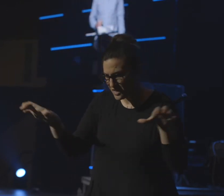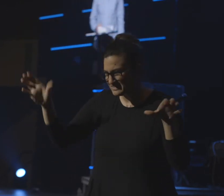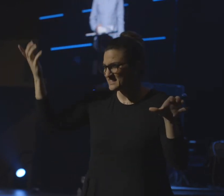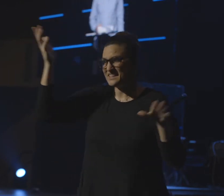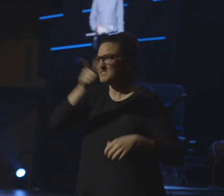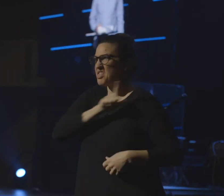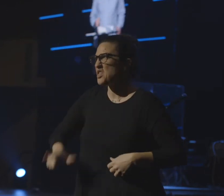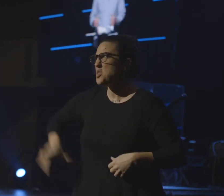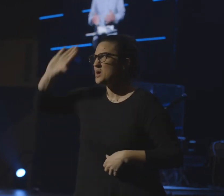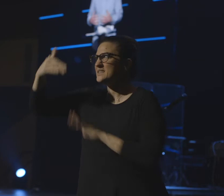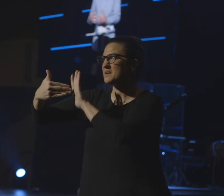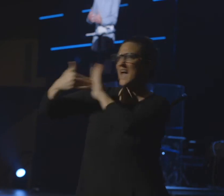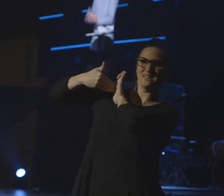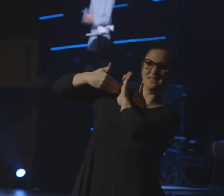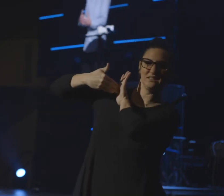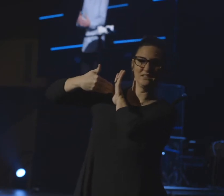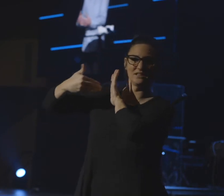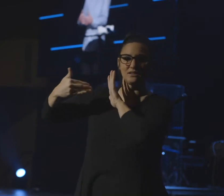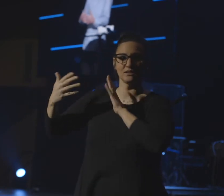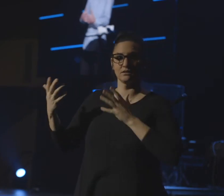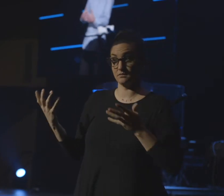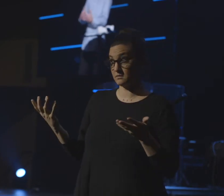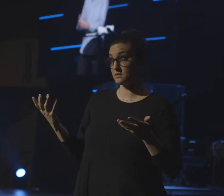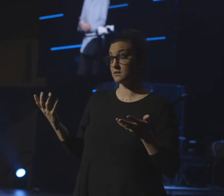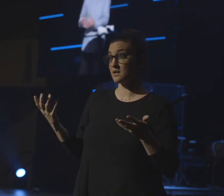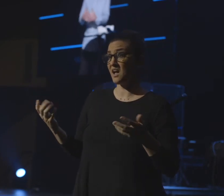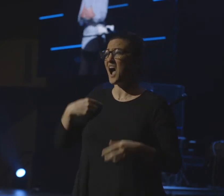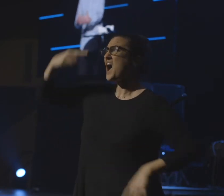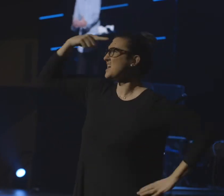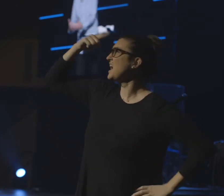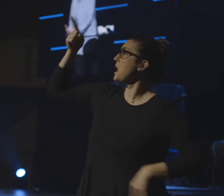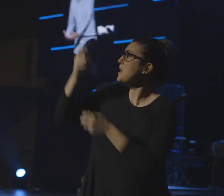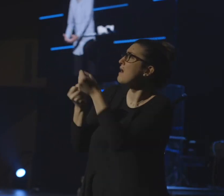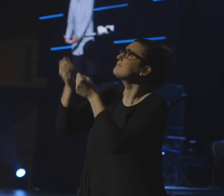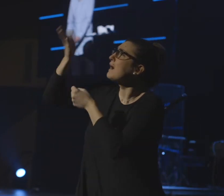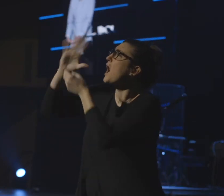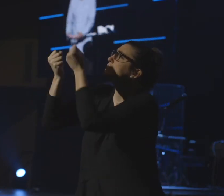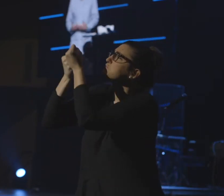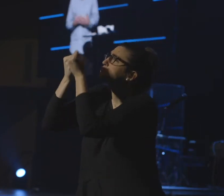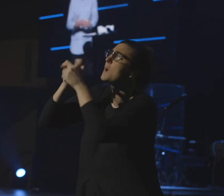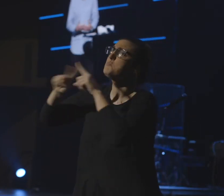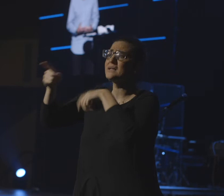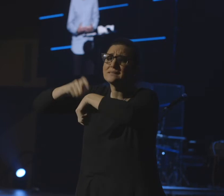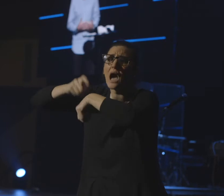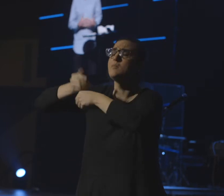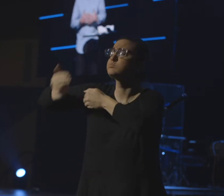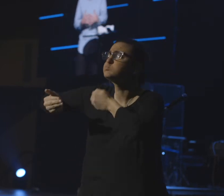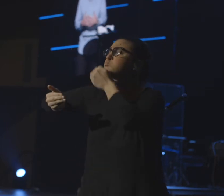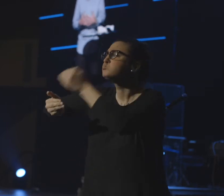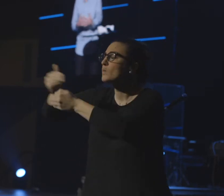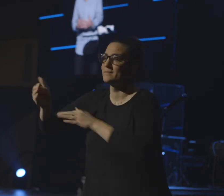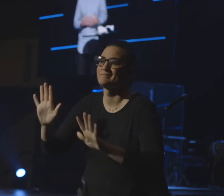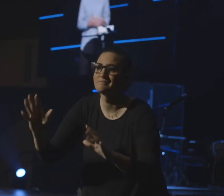me. Not only is it's one thing to think that, you know, God is for me, but he's taking his time. Some of you and I think that. God, when are you